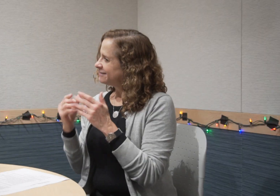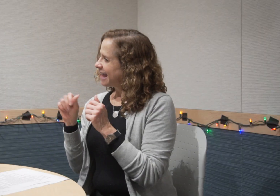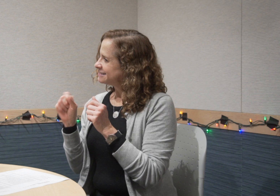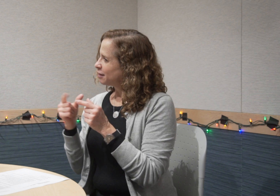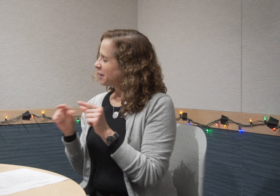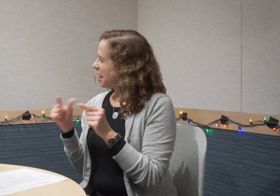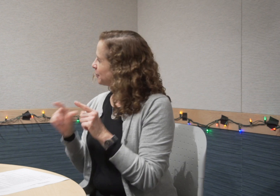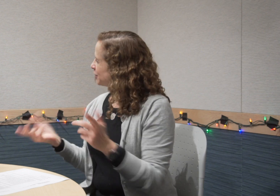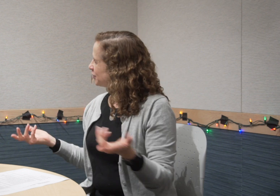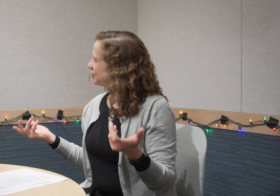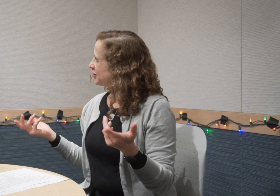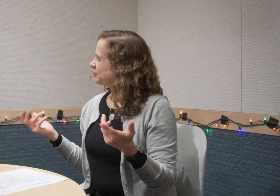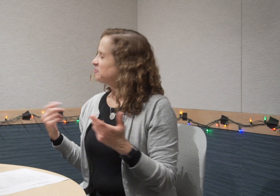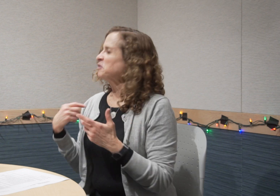Yeah, the face is part of ASL grammar.